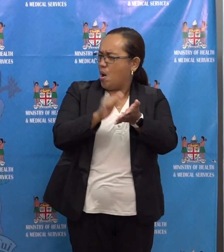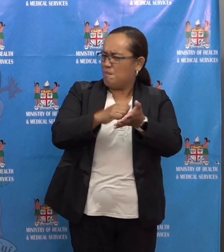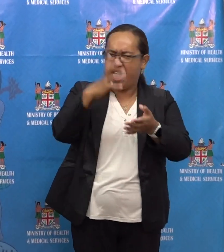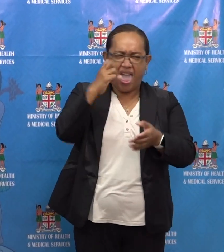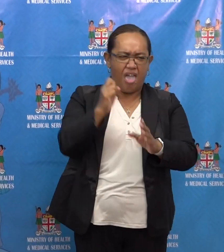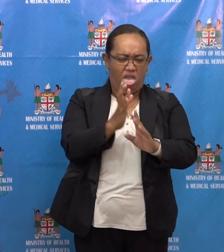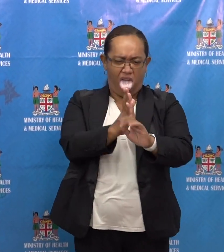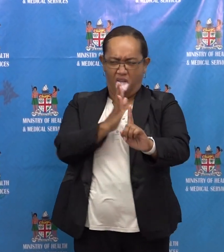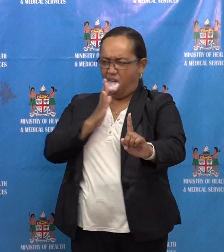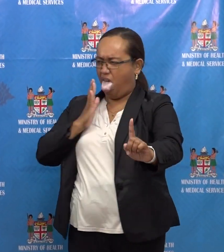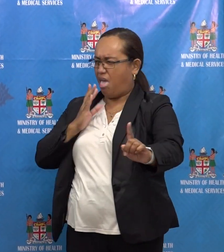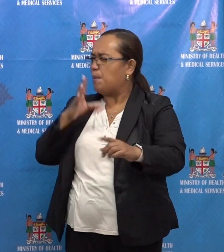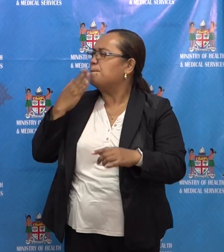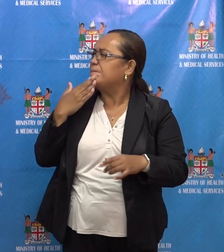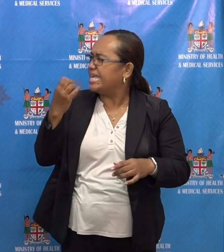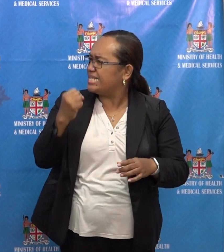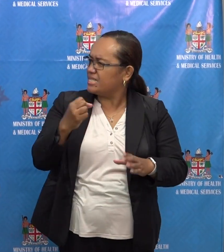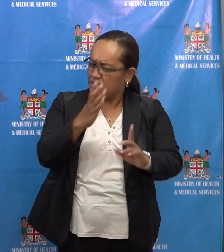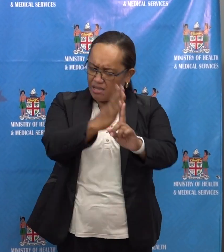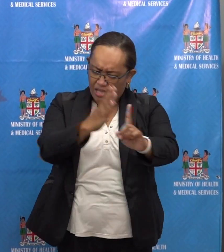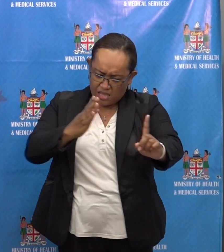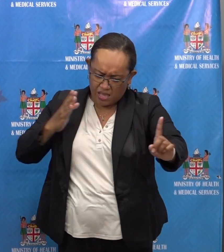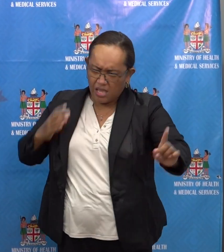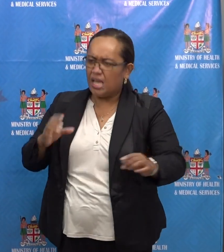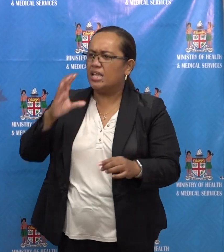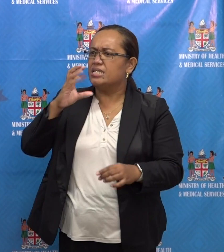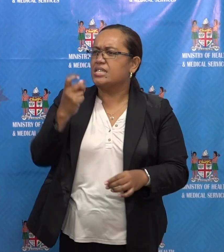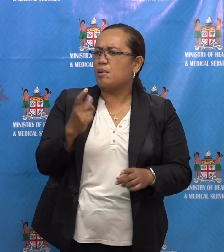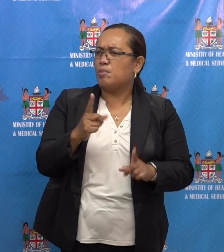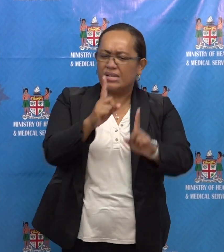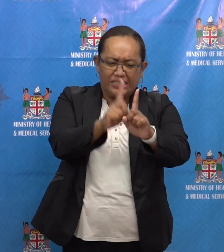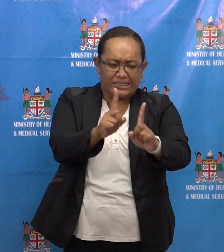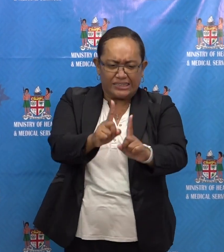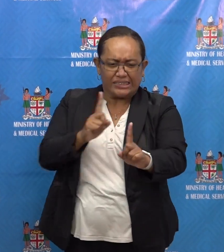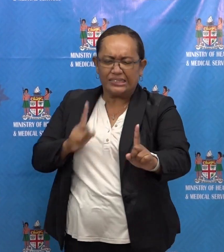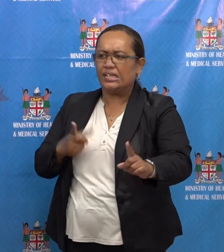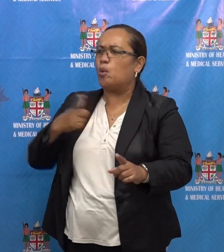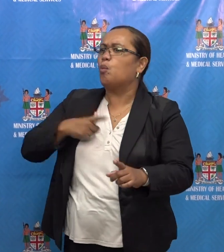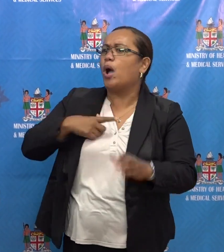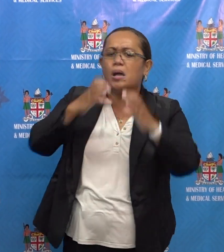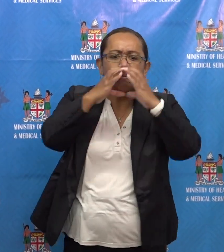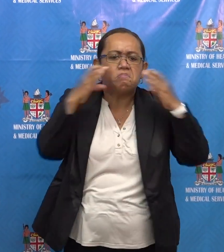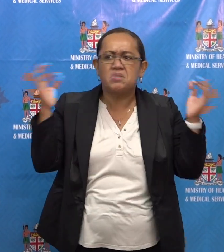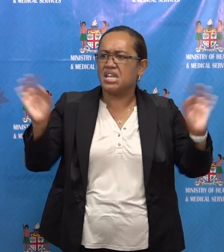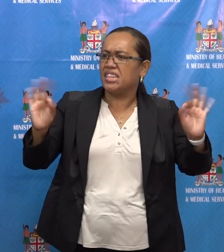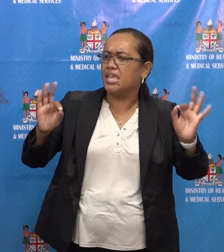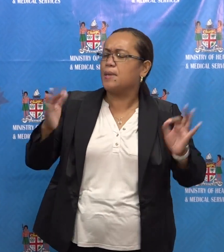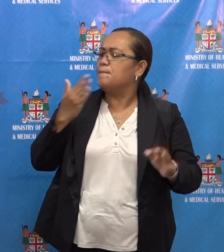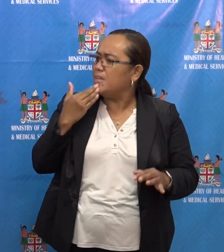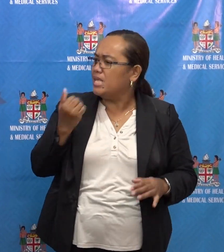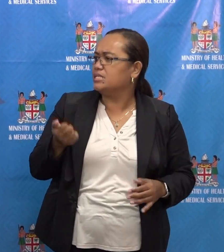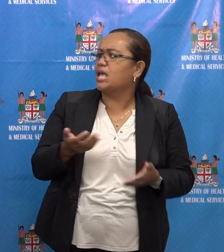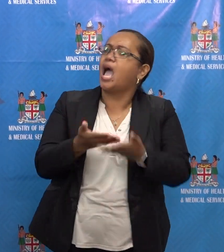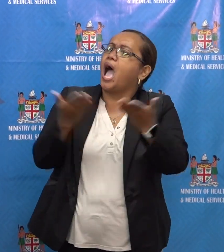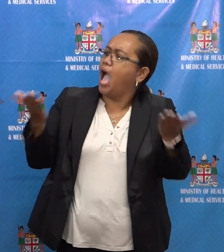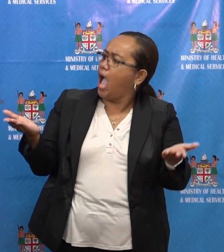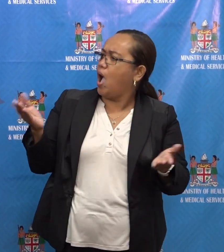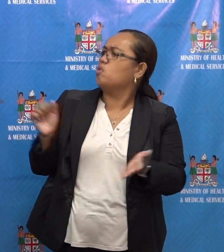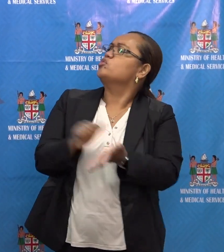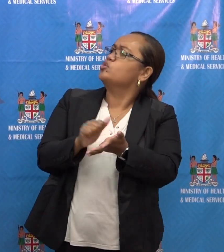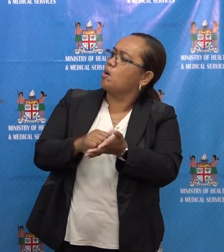even today standing shoulder to shoulder, and some people were even seen without masks despite people checking at the entrance?